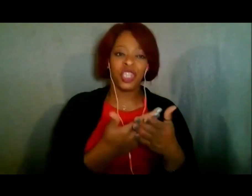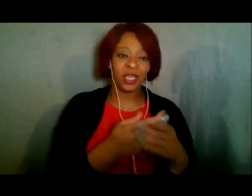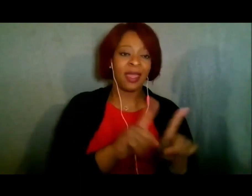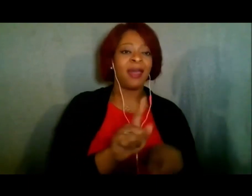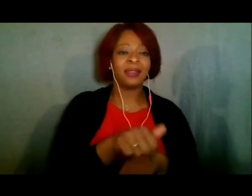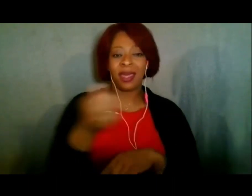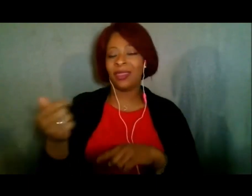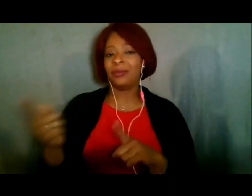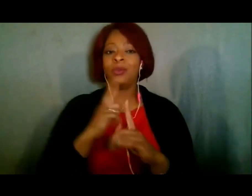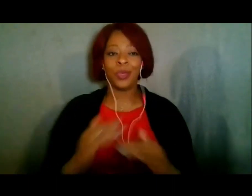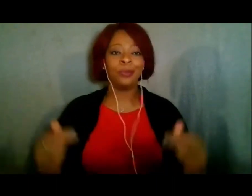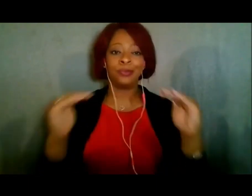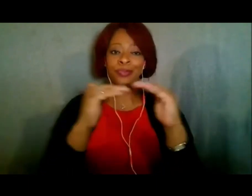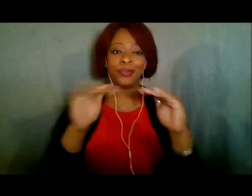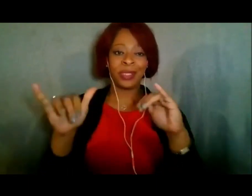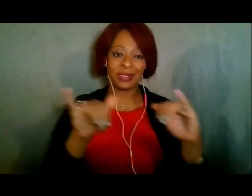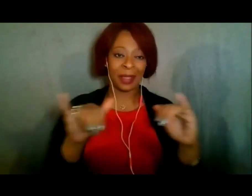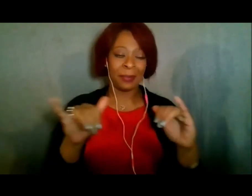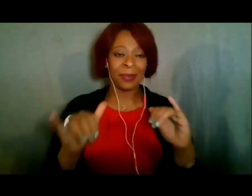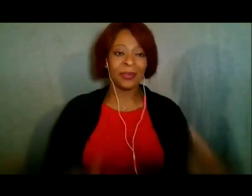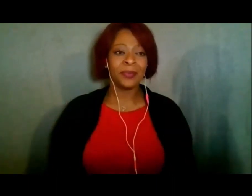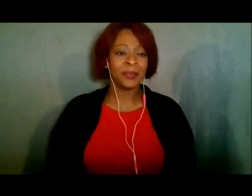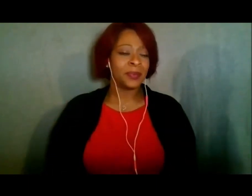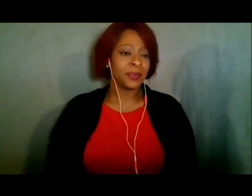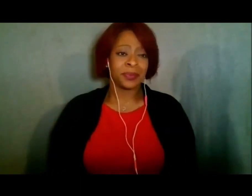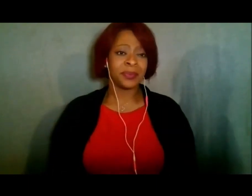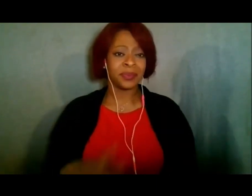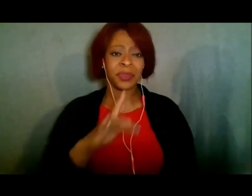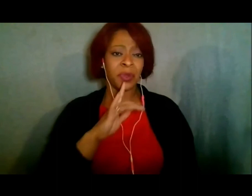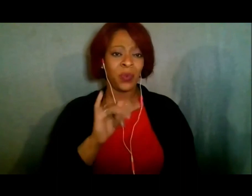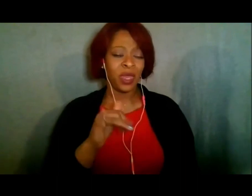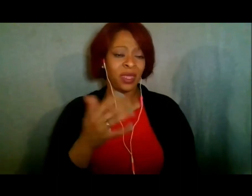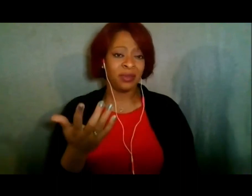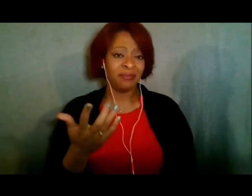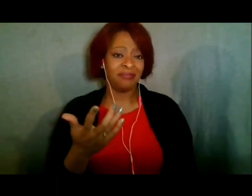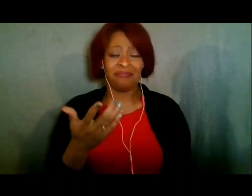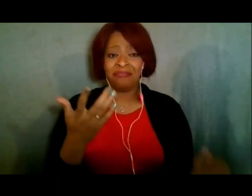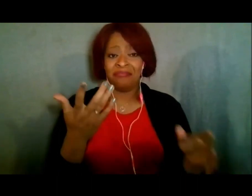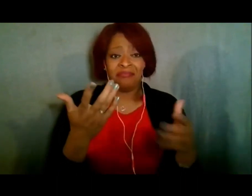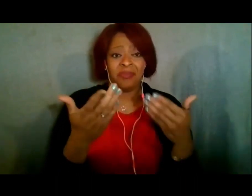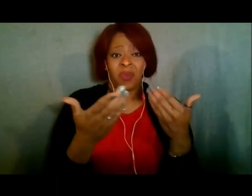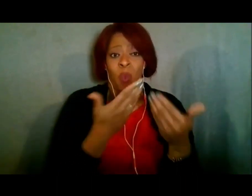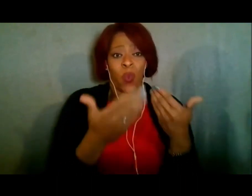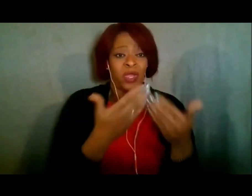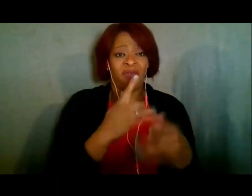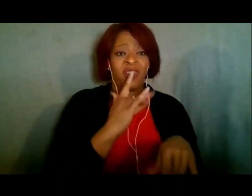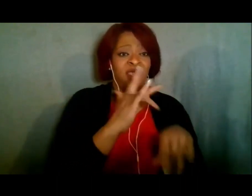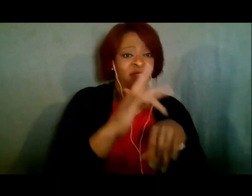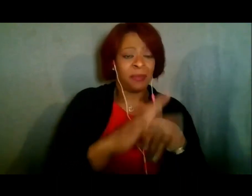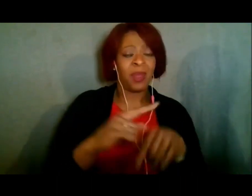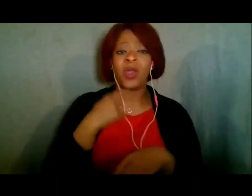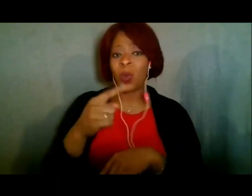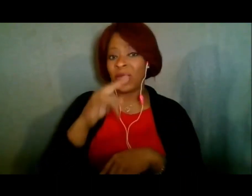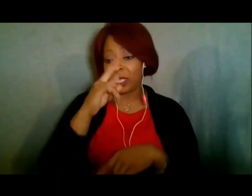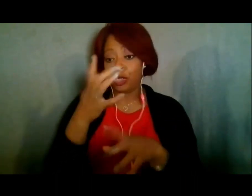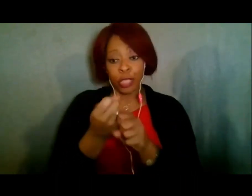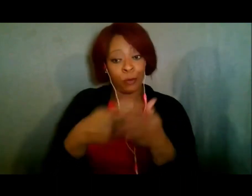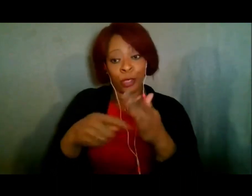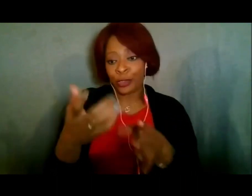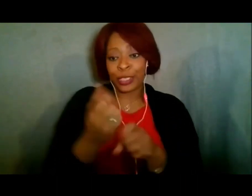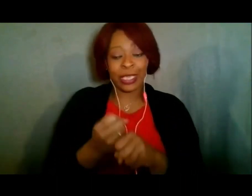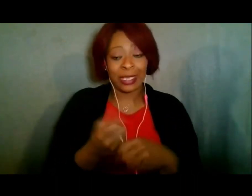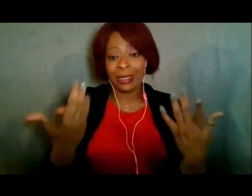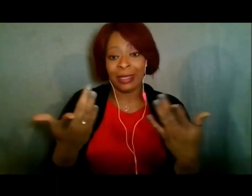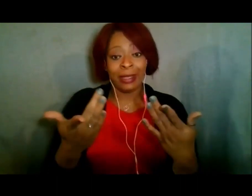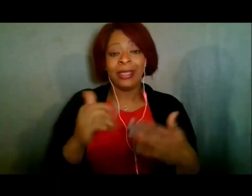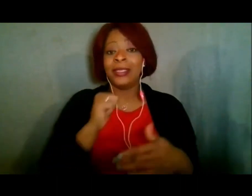is. So really, you get what you get. We used to tell our kids, you get what you get and you don't